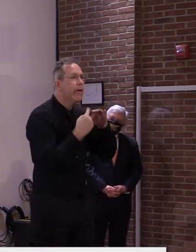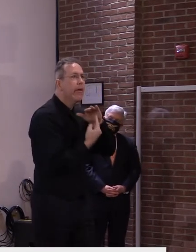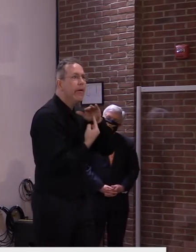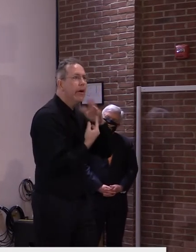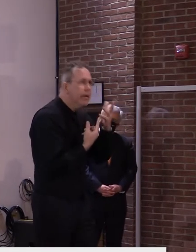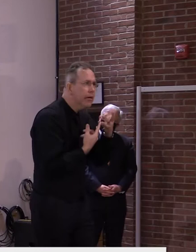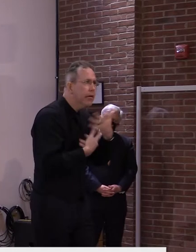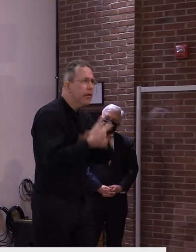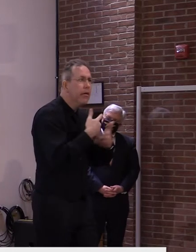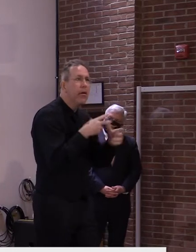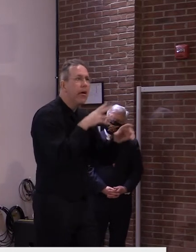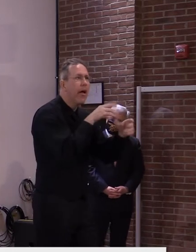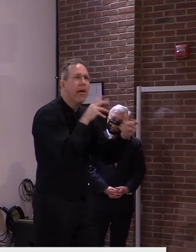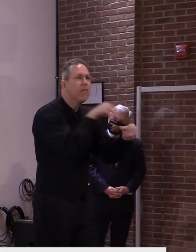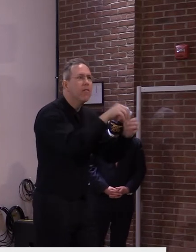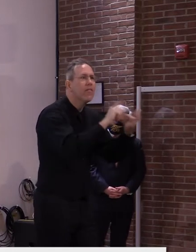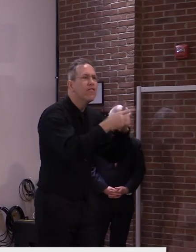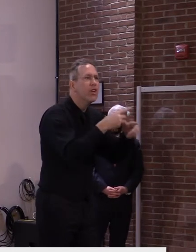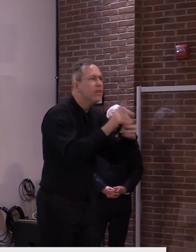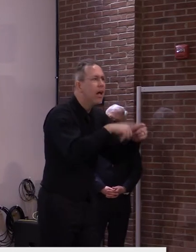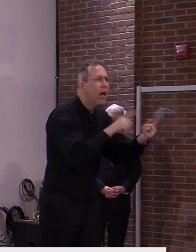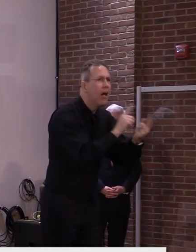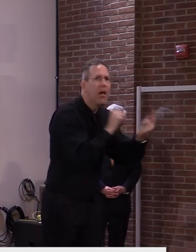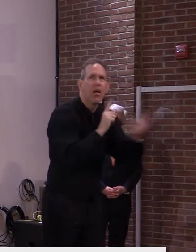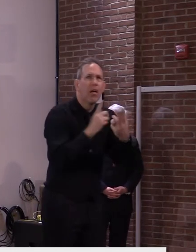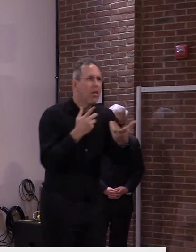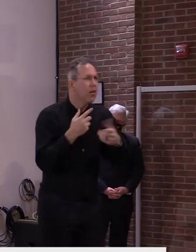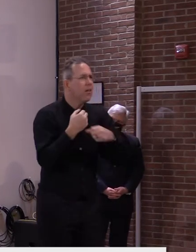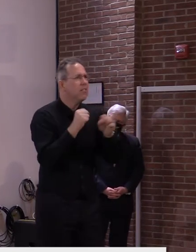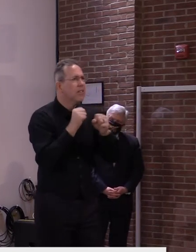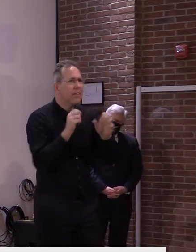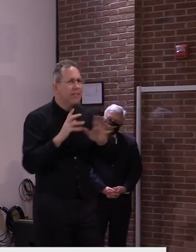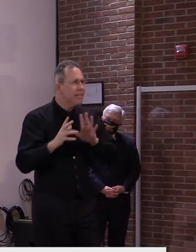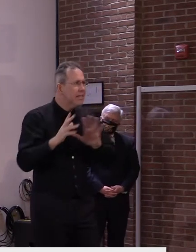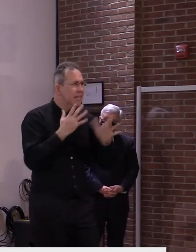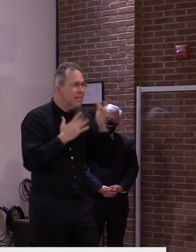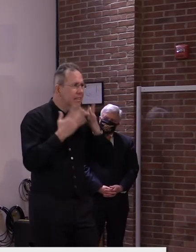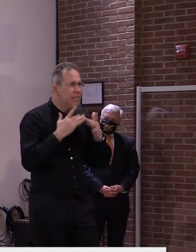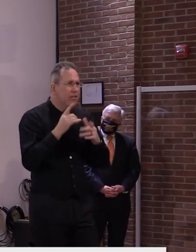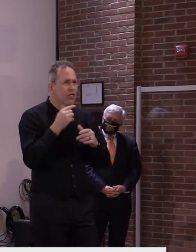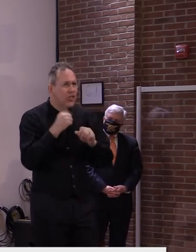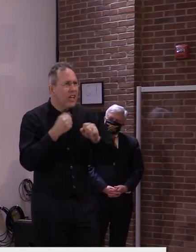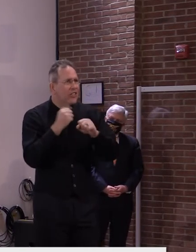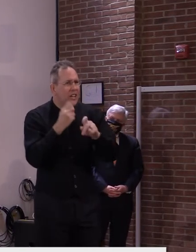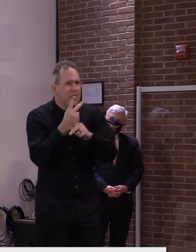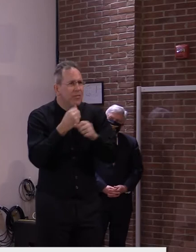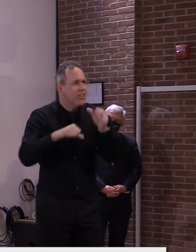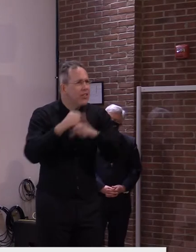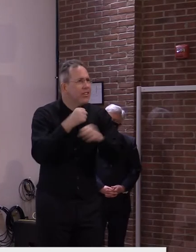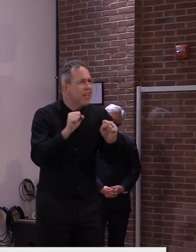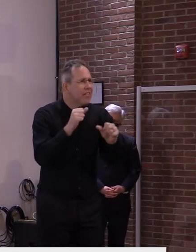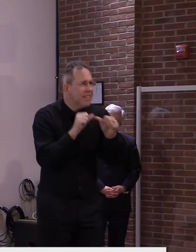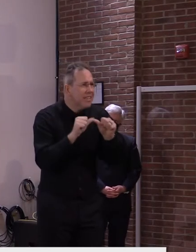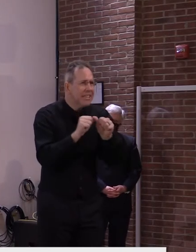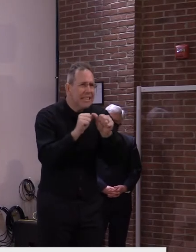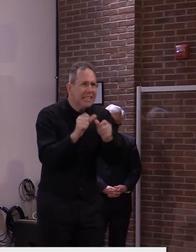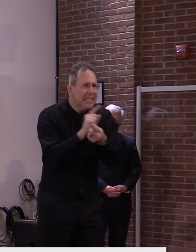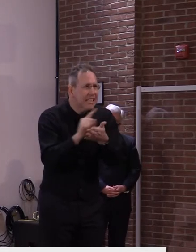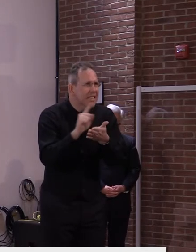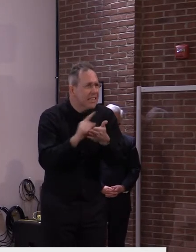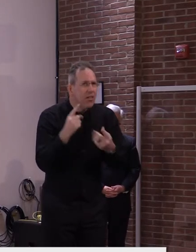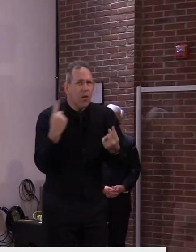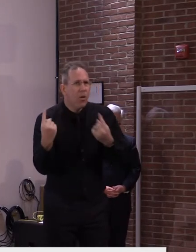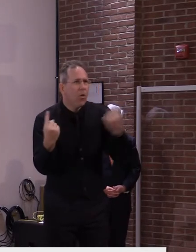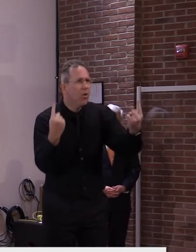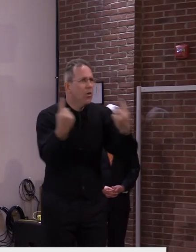that was ultra safe, with testing 3 times a week, living a much more isolating experience than the